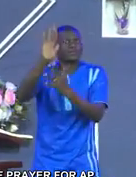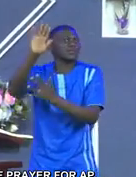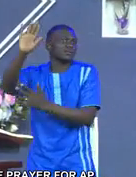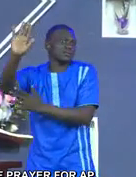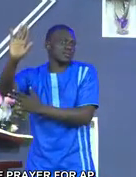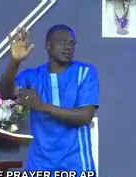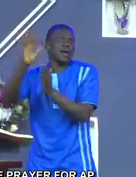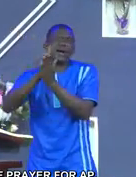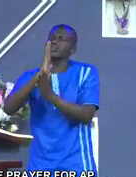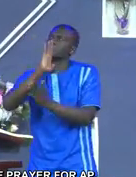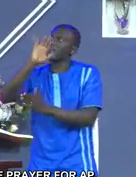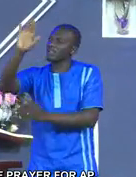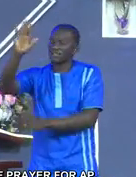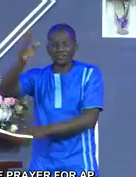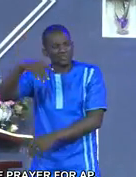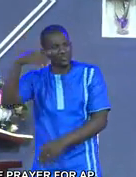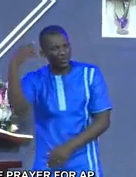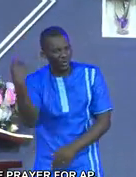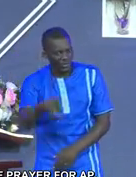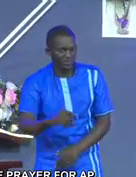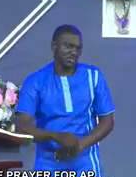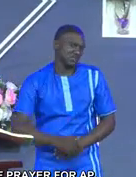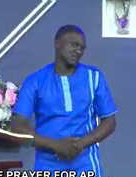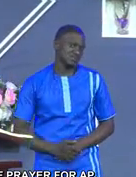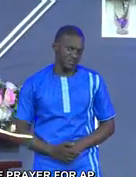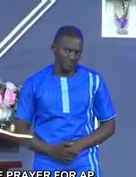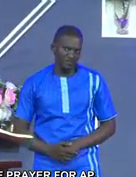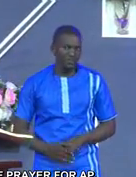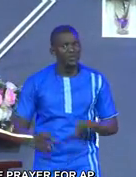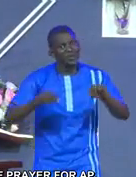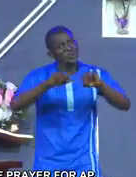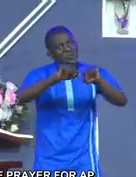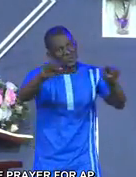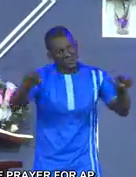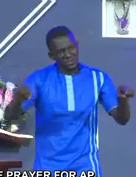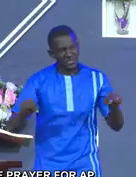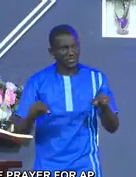And by his stripes, we are